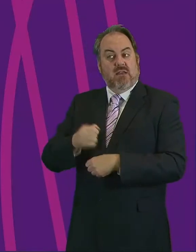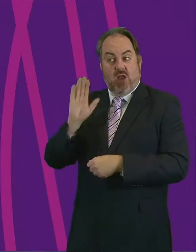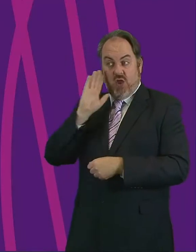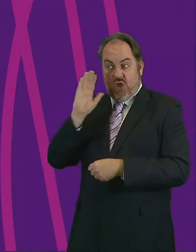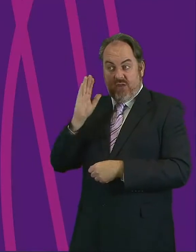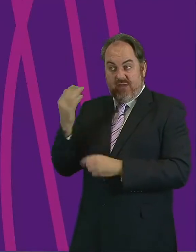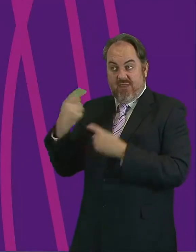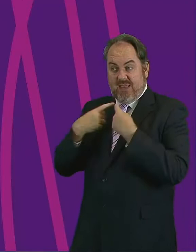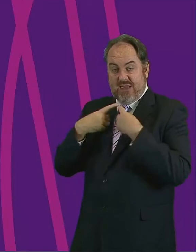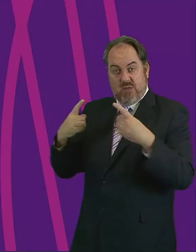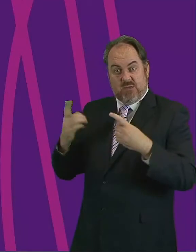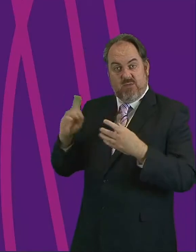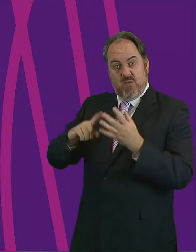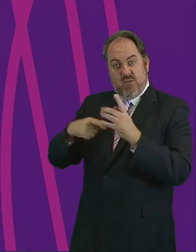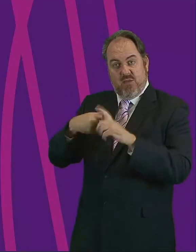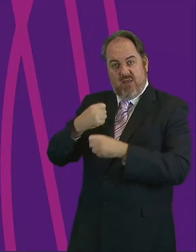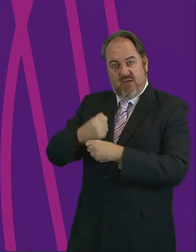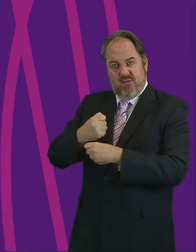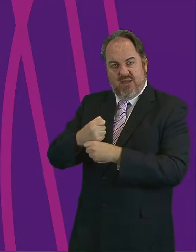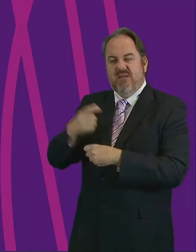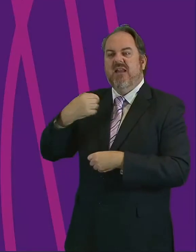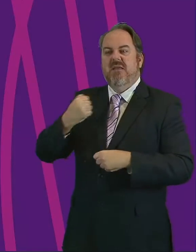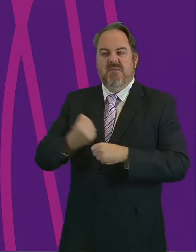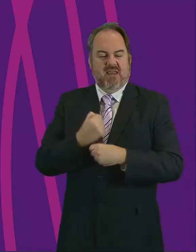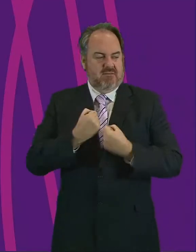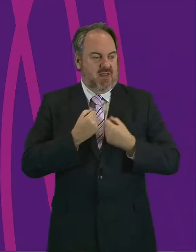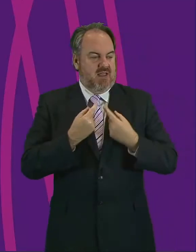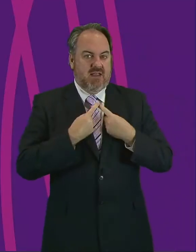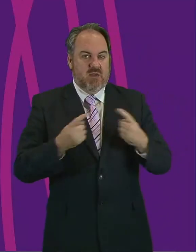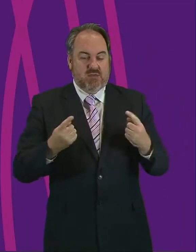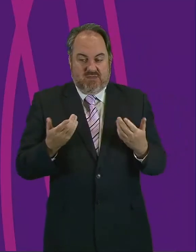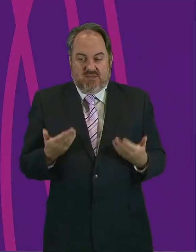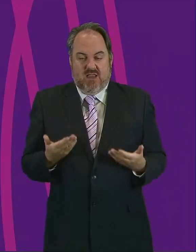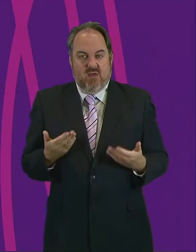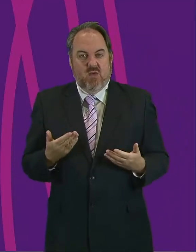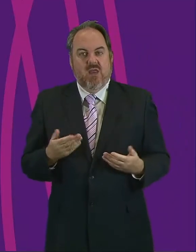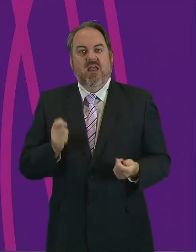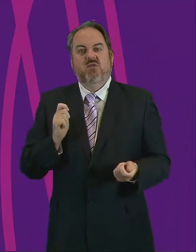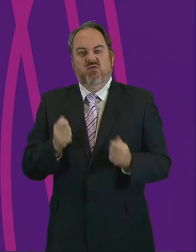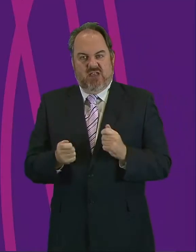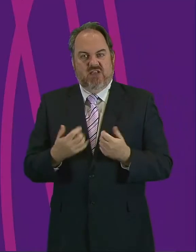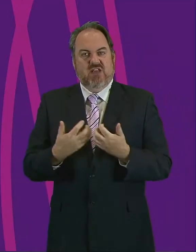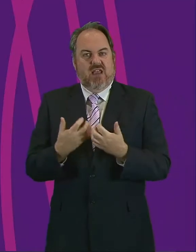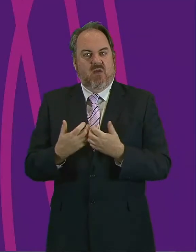understanding fully the limits on the legislative process and the challenge for Revenue Scotland.